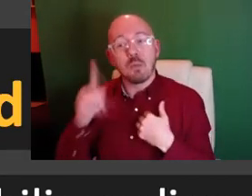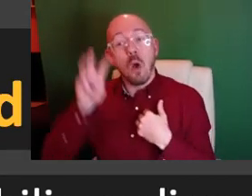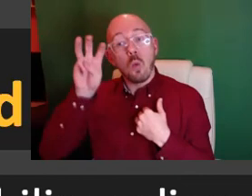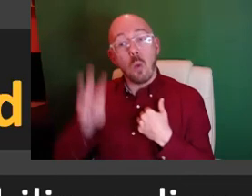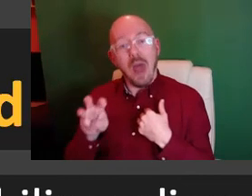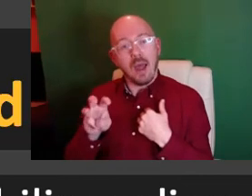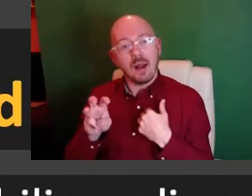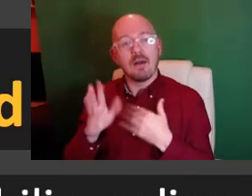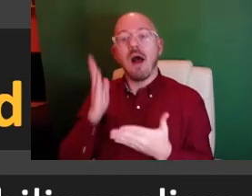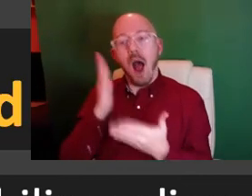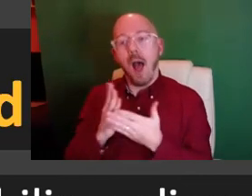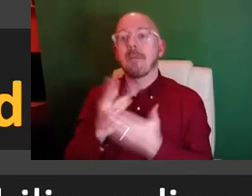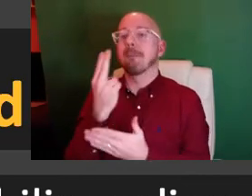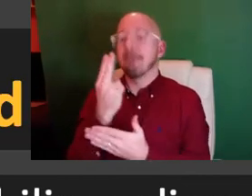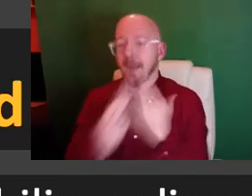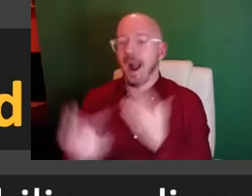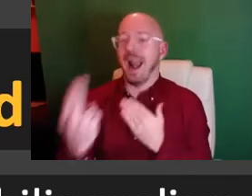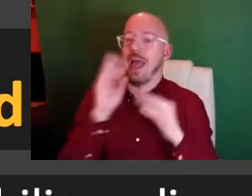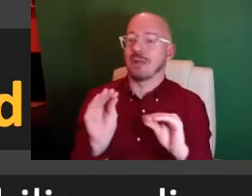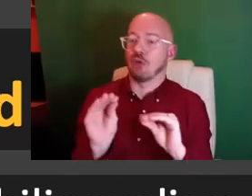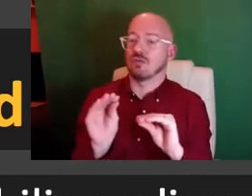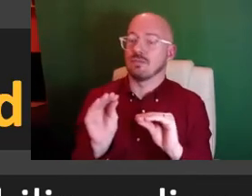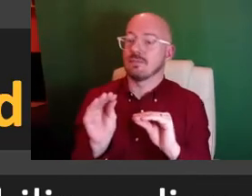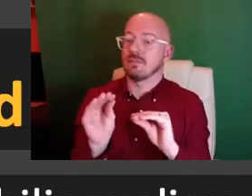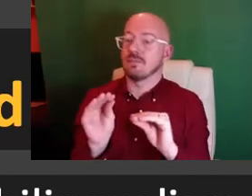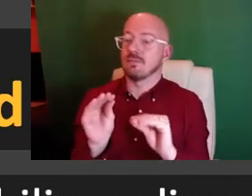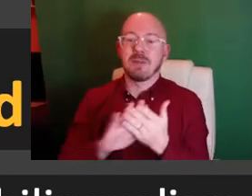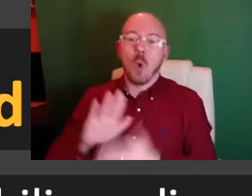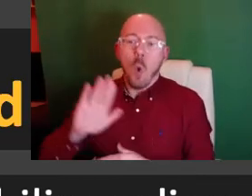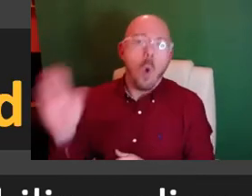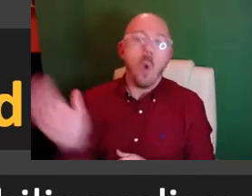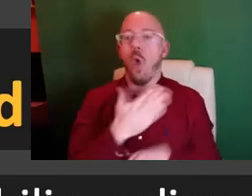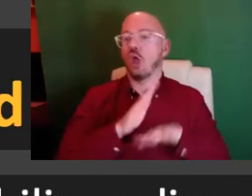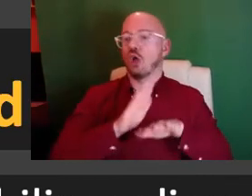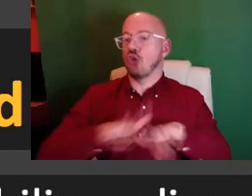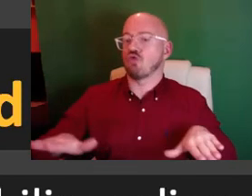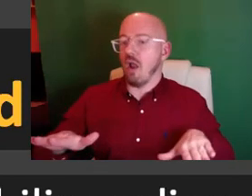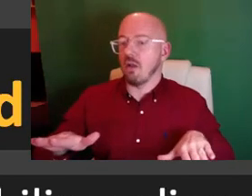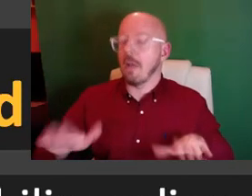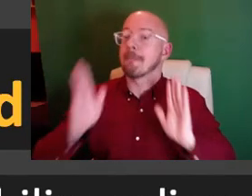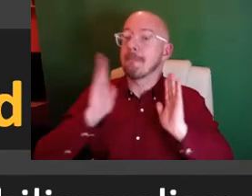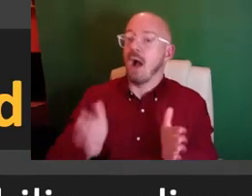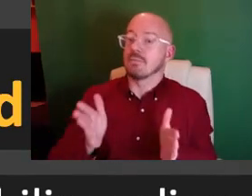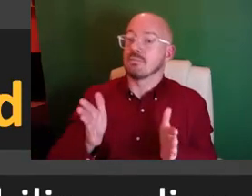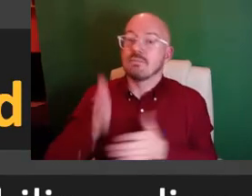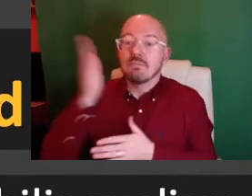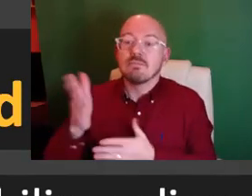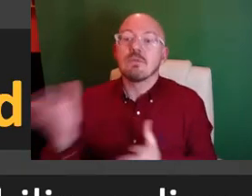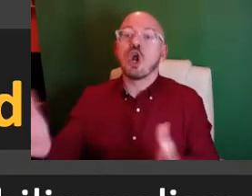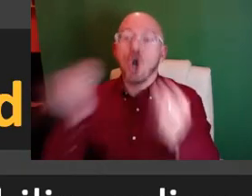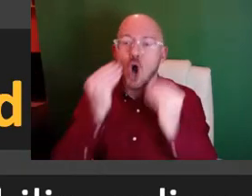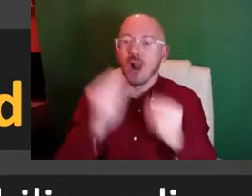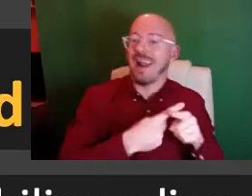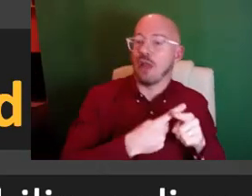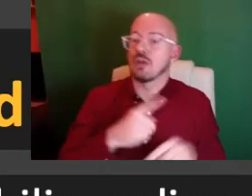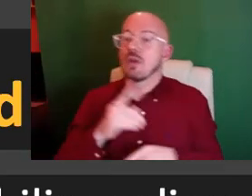deaf children are also mainstreamed. However, in Wales there is a philosophy of bilingualism in all